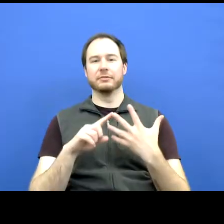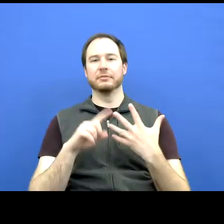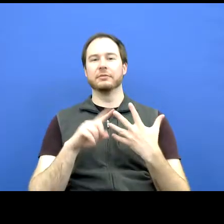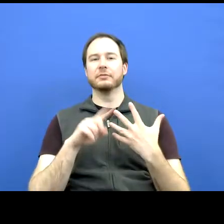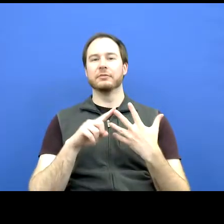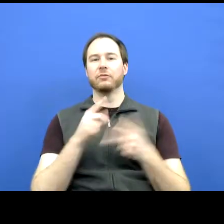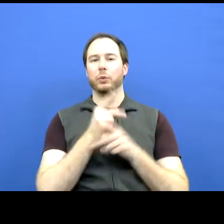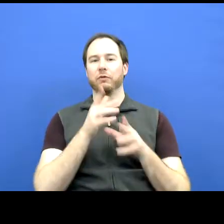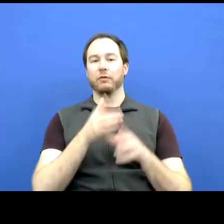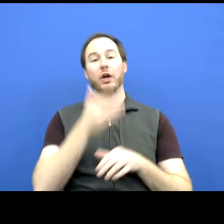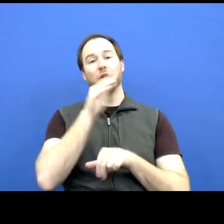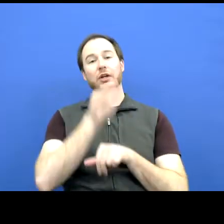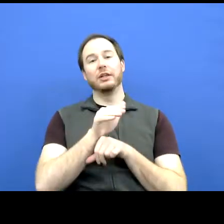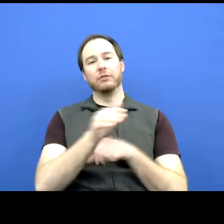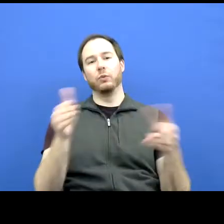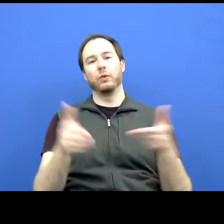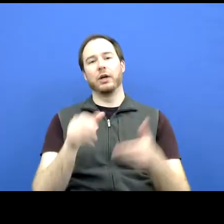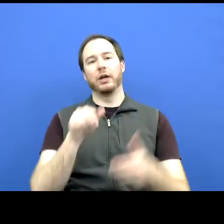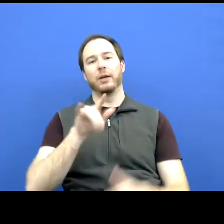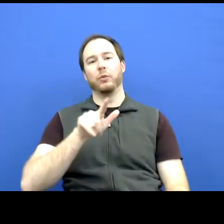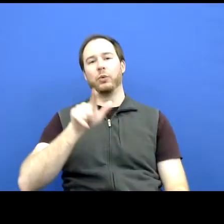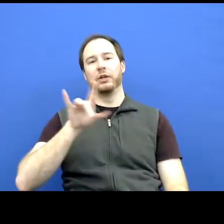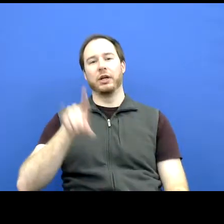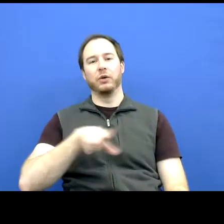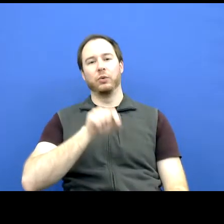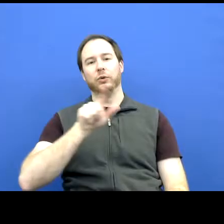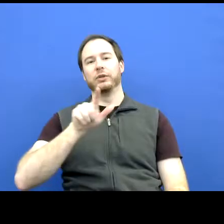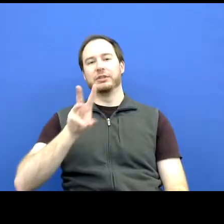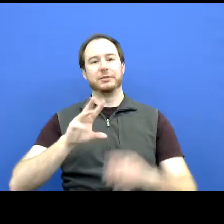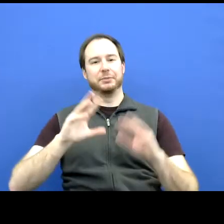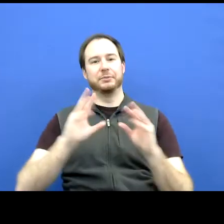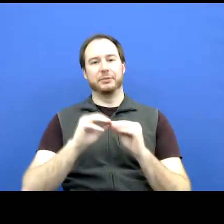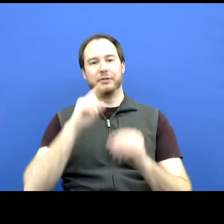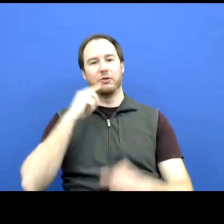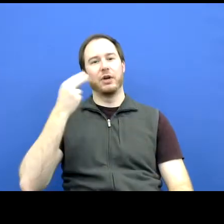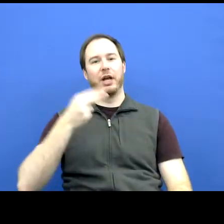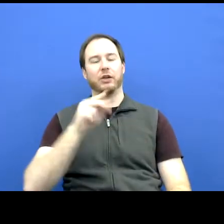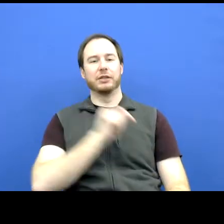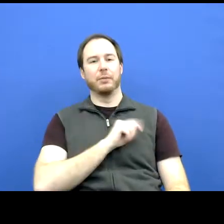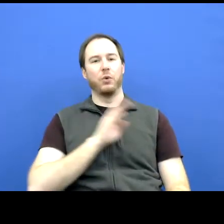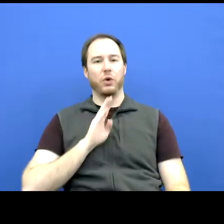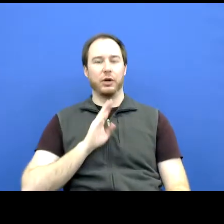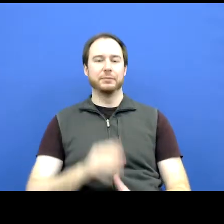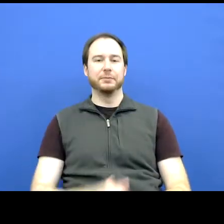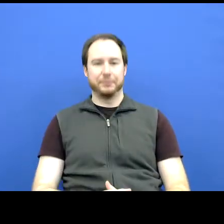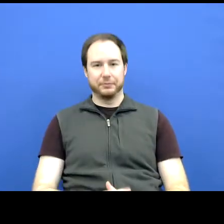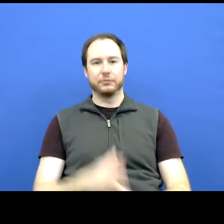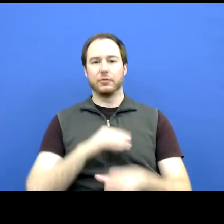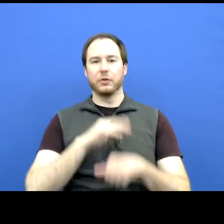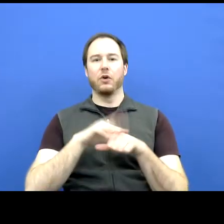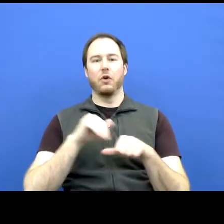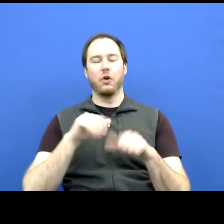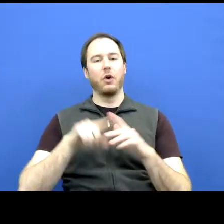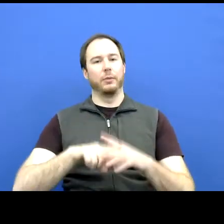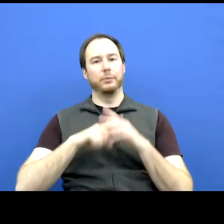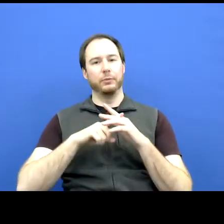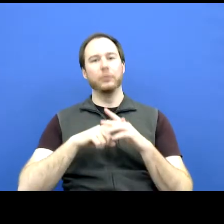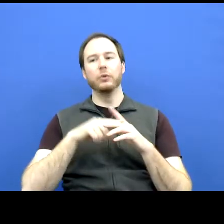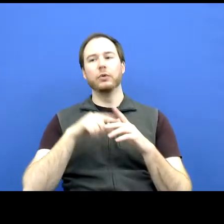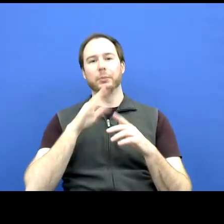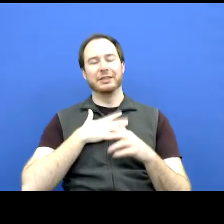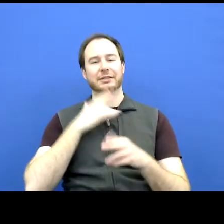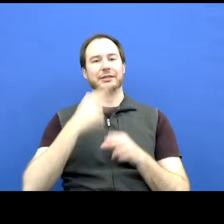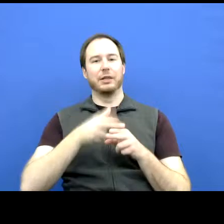Good evening and welcome to the April 29th, 2026 meeting of the Henrietta Town Board. I'd like to call the meeting to order. Please call the